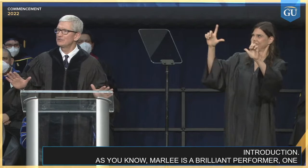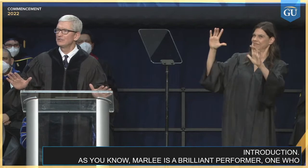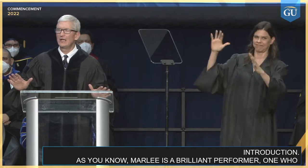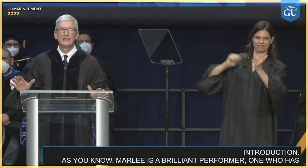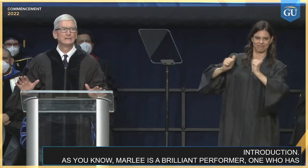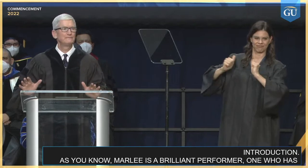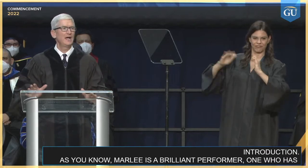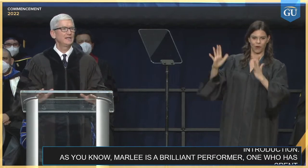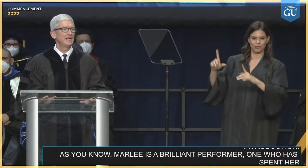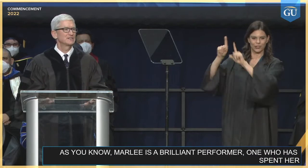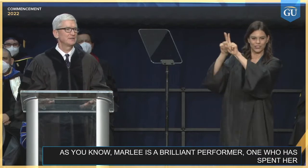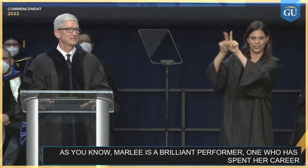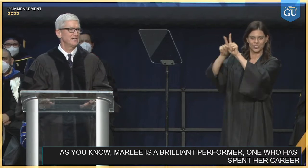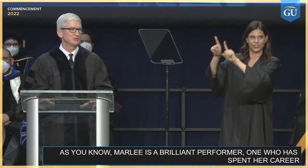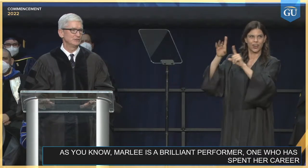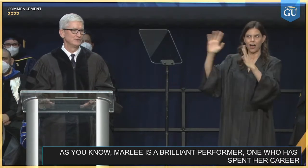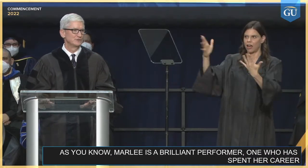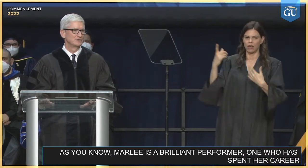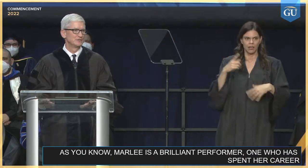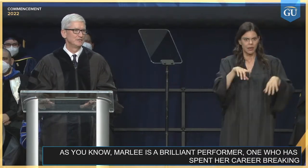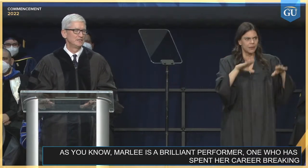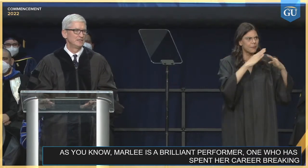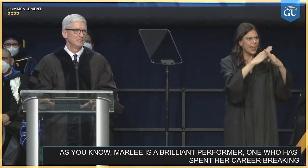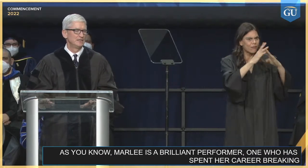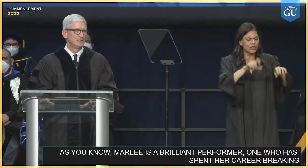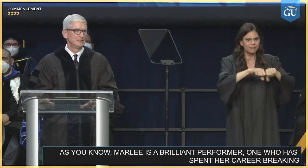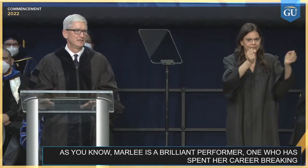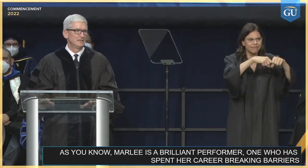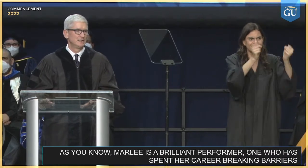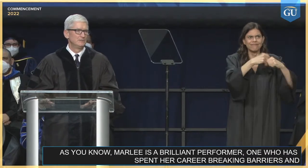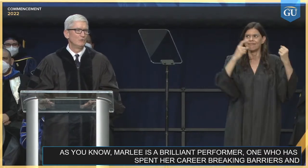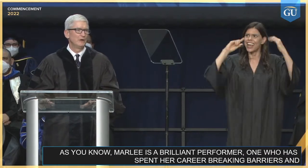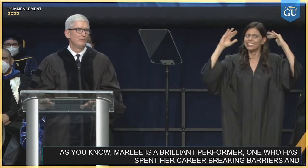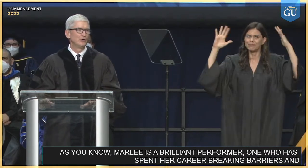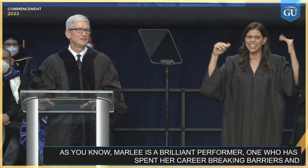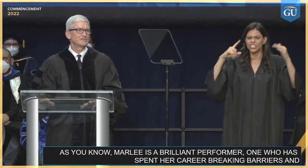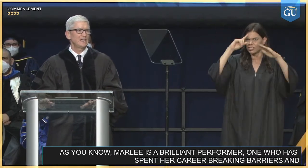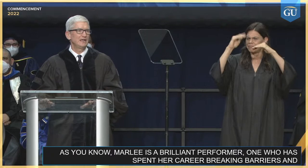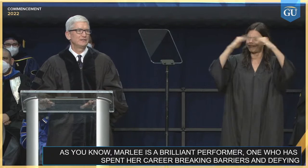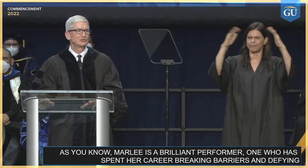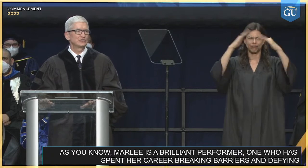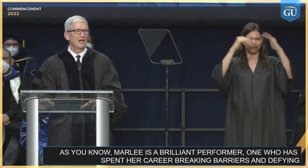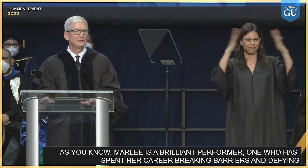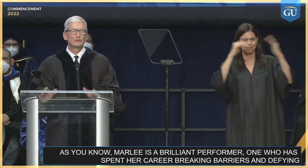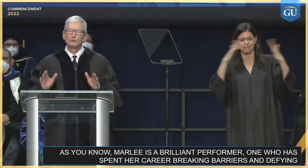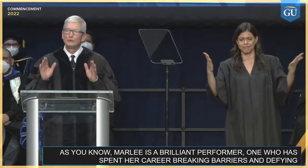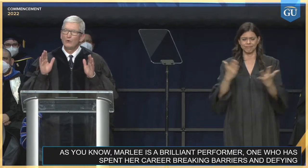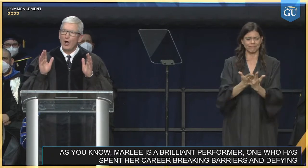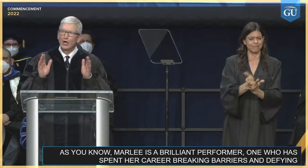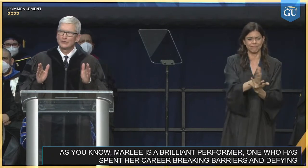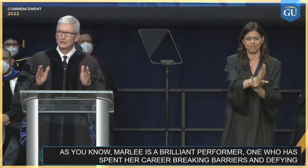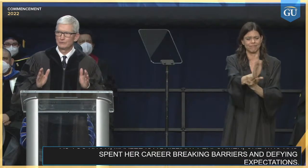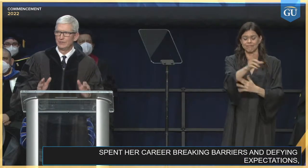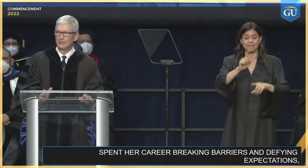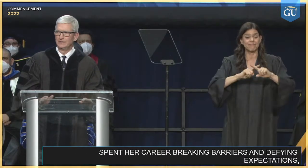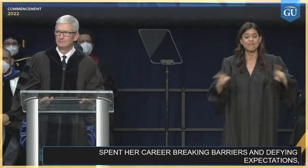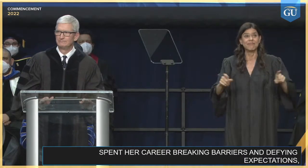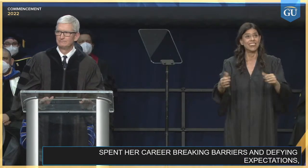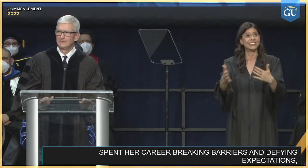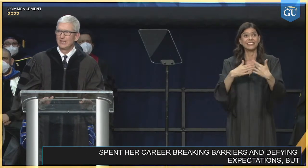and defying expectations. But while Marley's talent shine through on screen, she